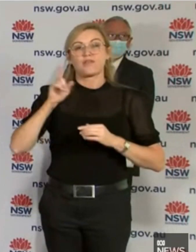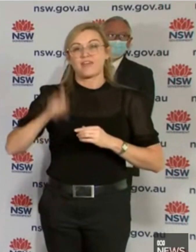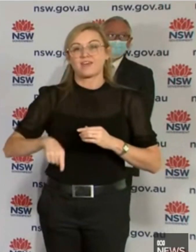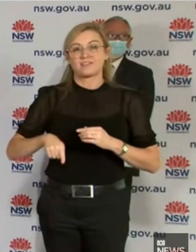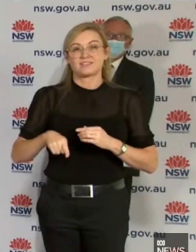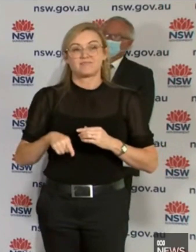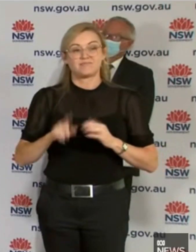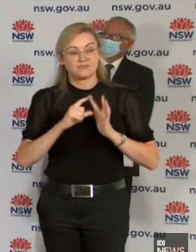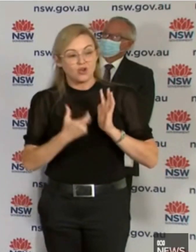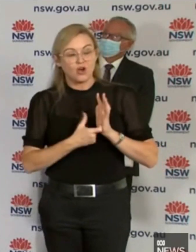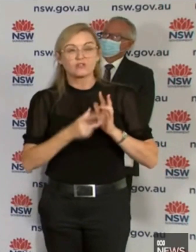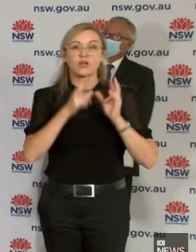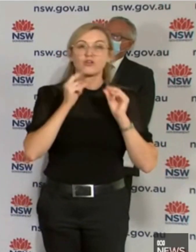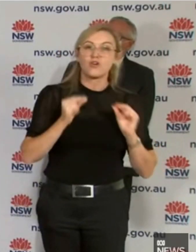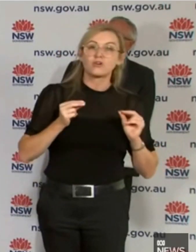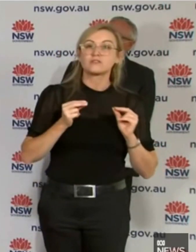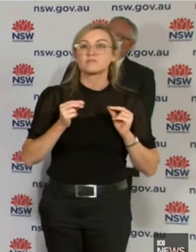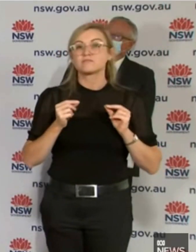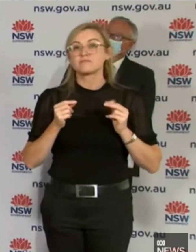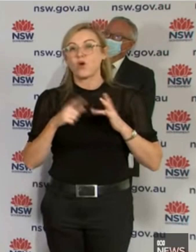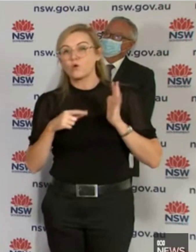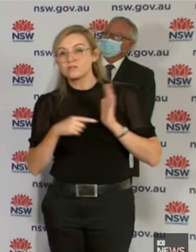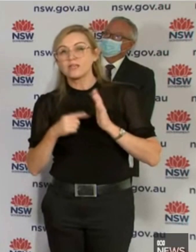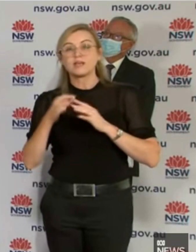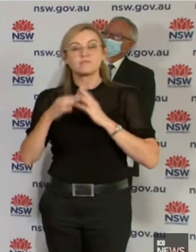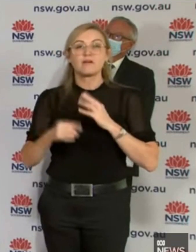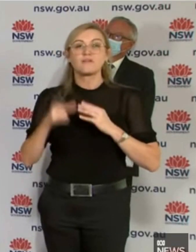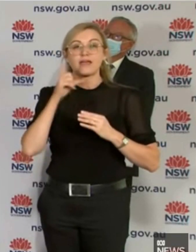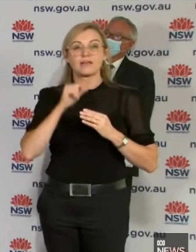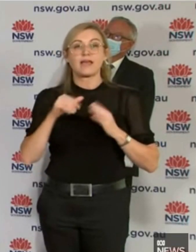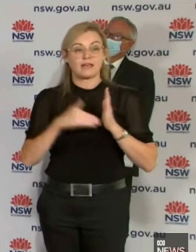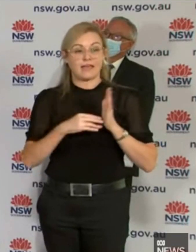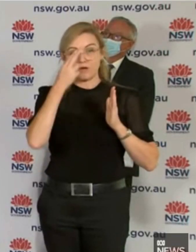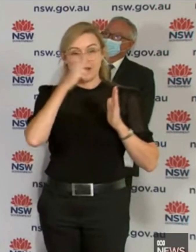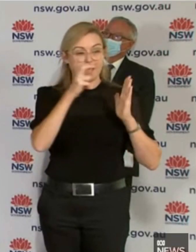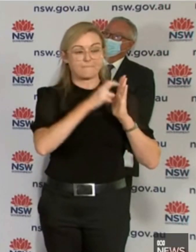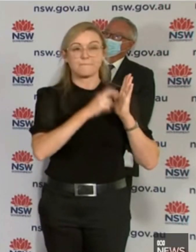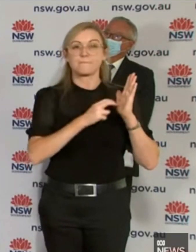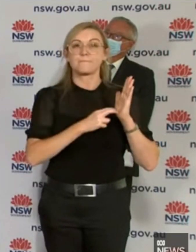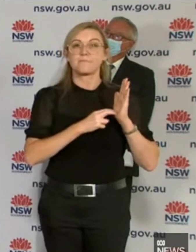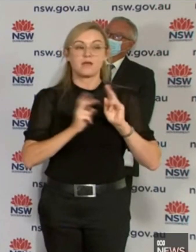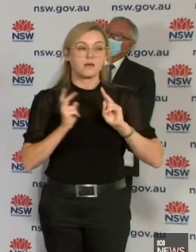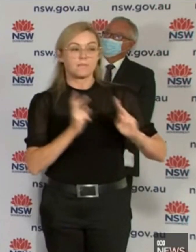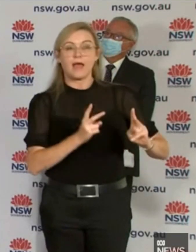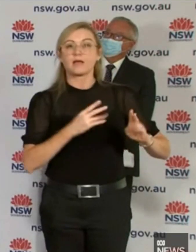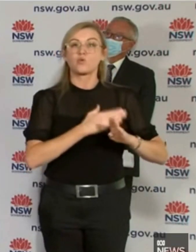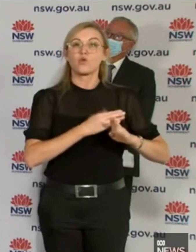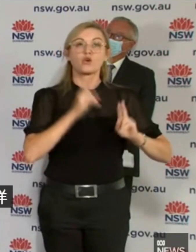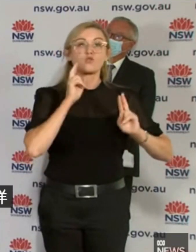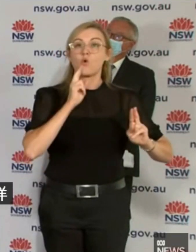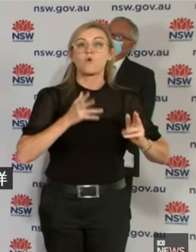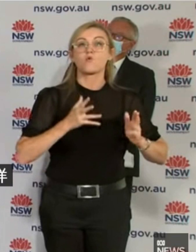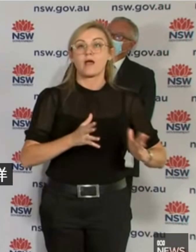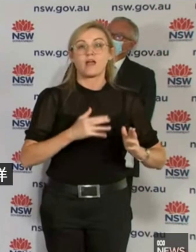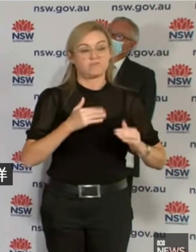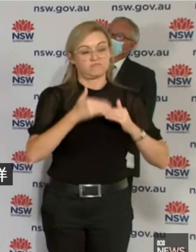practitioners are now automatically registered, and they can practice in the way they'd normally practice for another 12 months. So